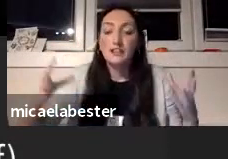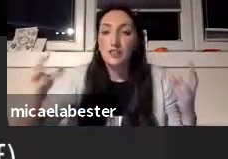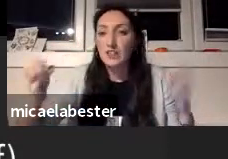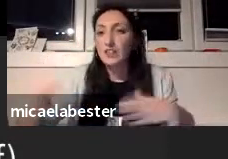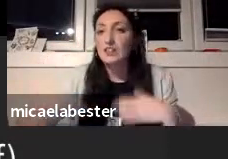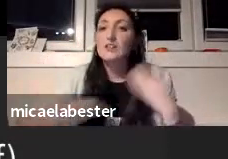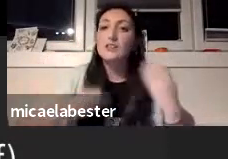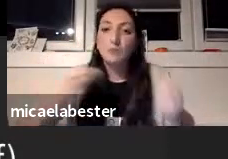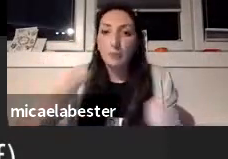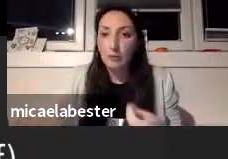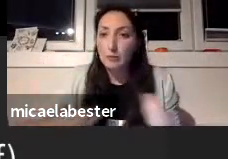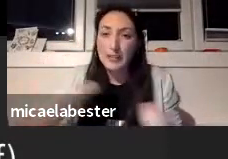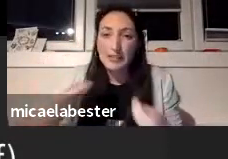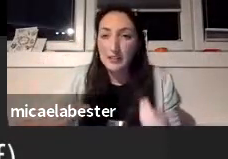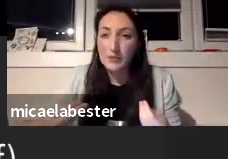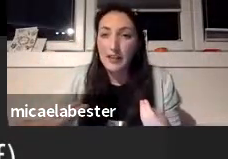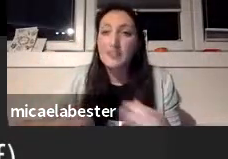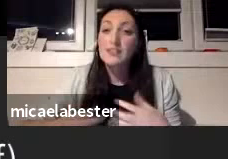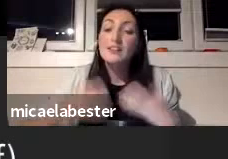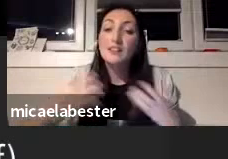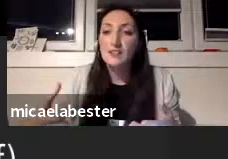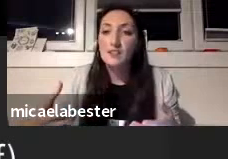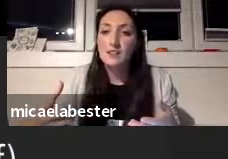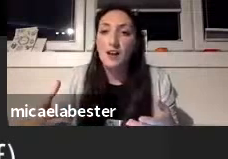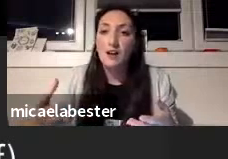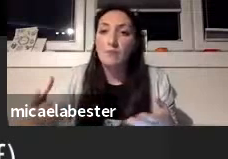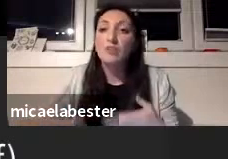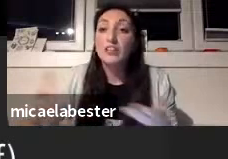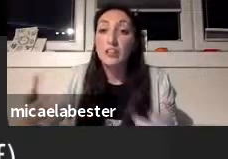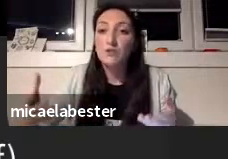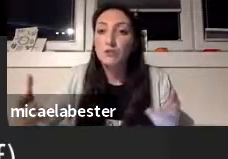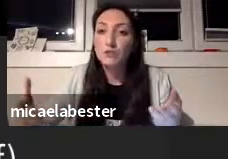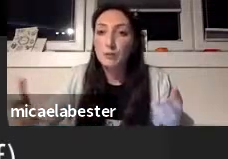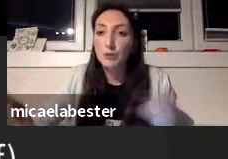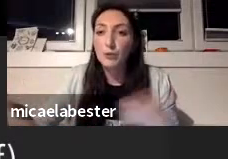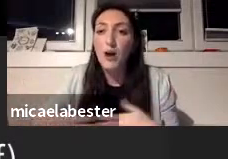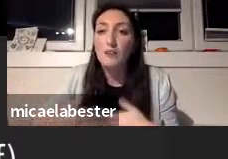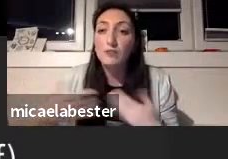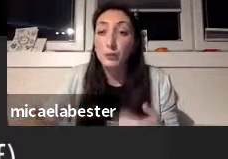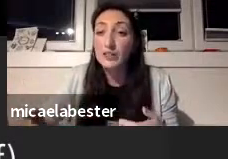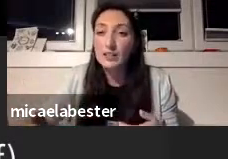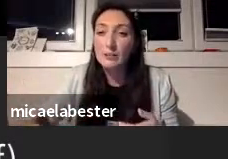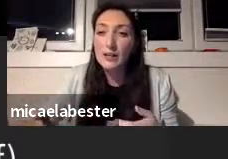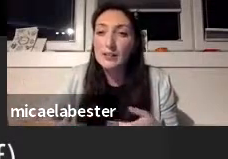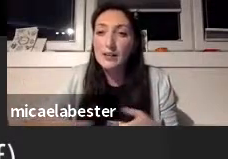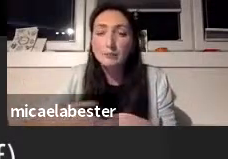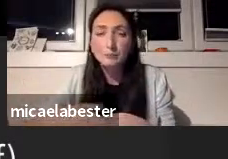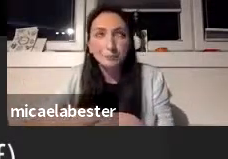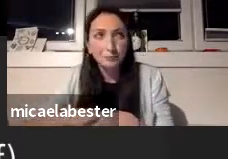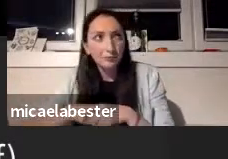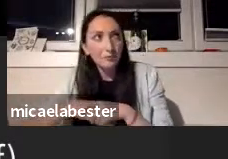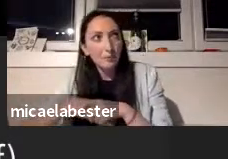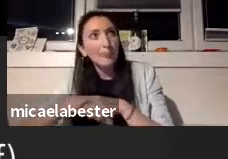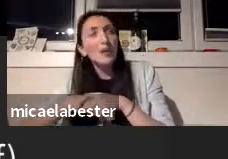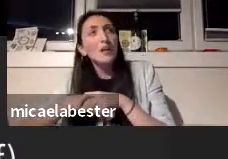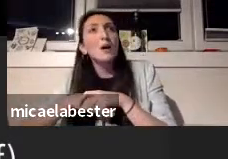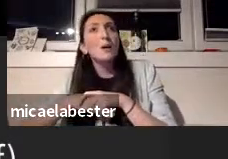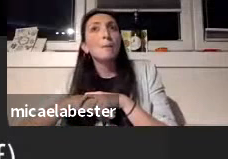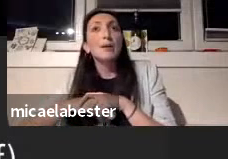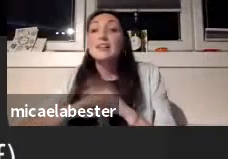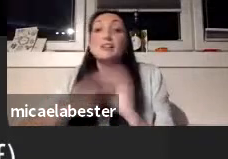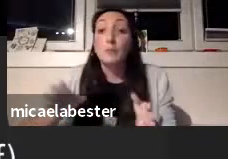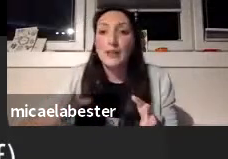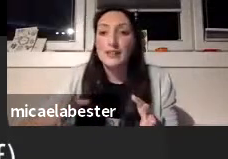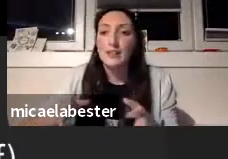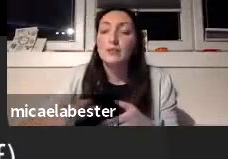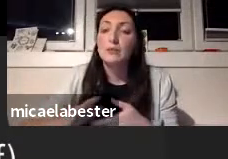using an English sentence, but replacing it with signs. This is really useful for people who aren't fluent in BSL.